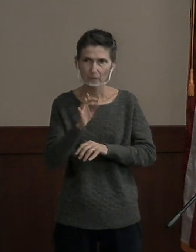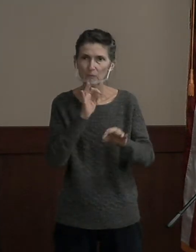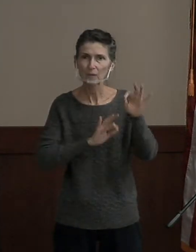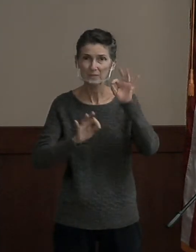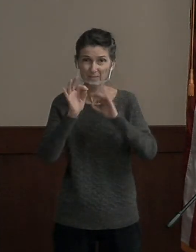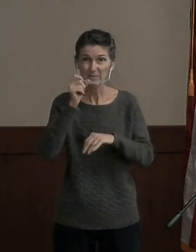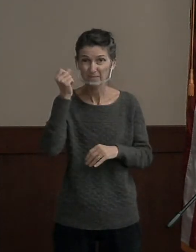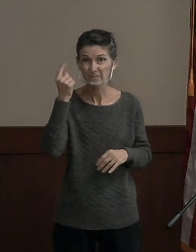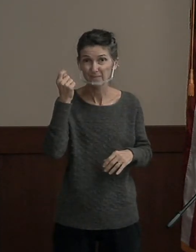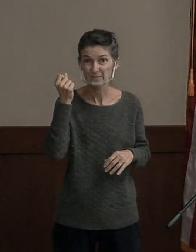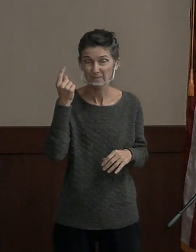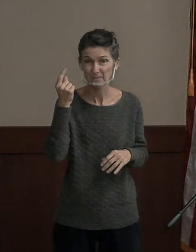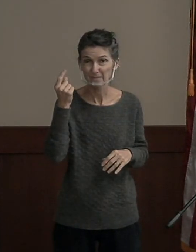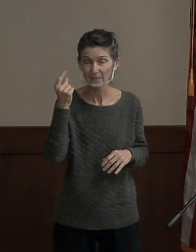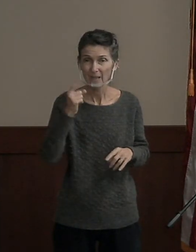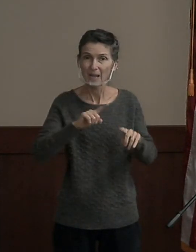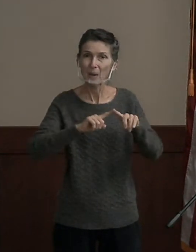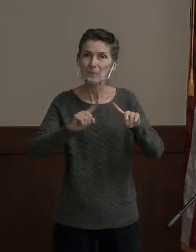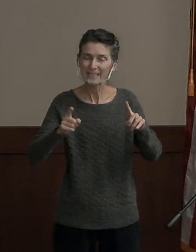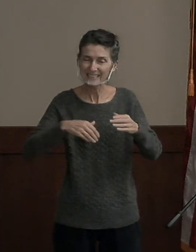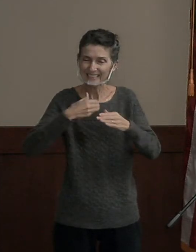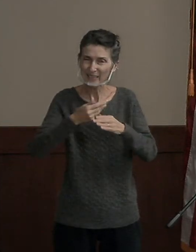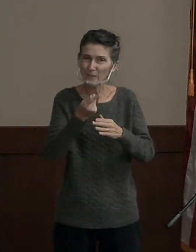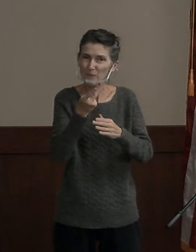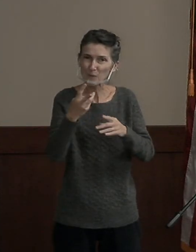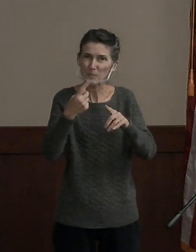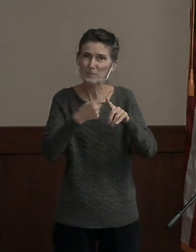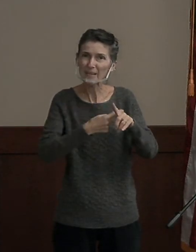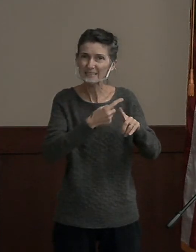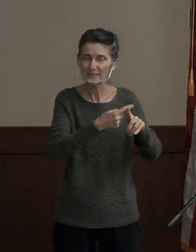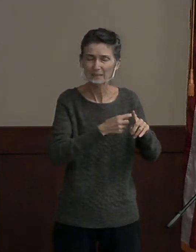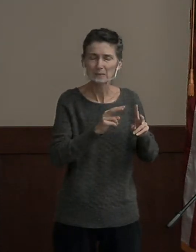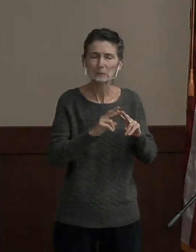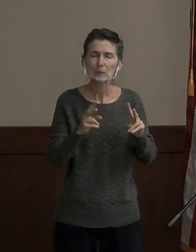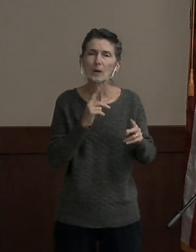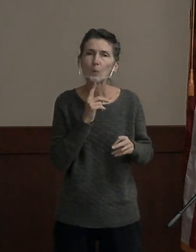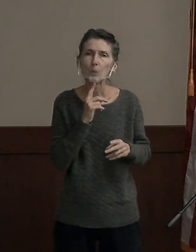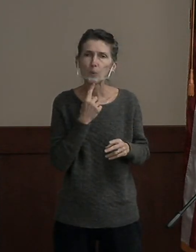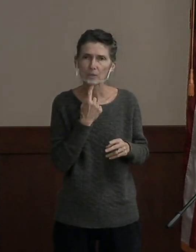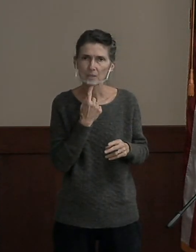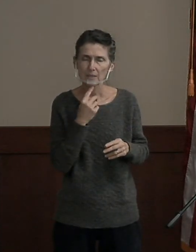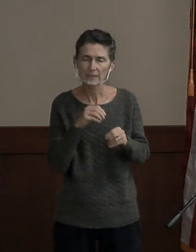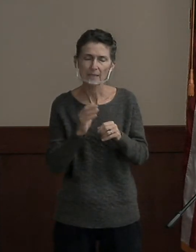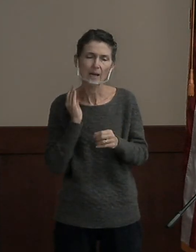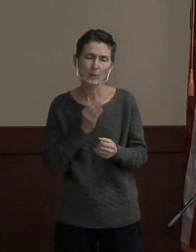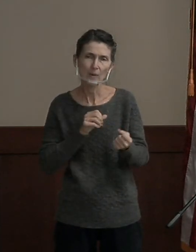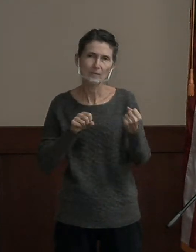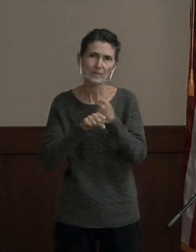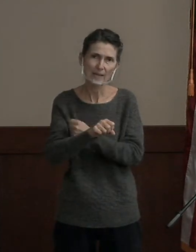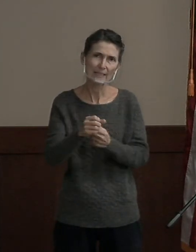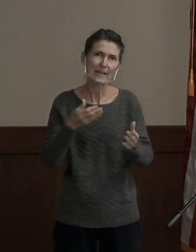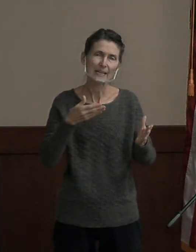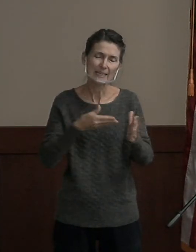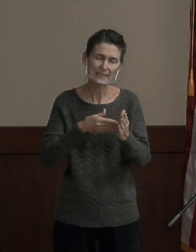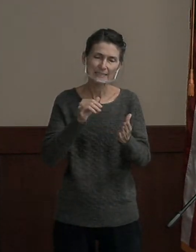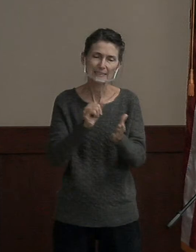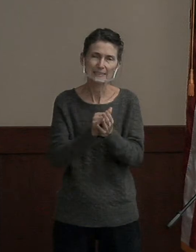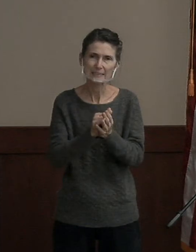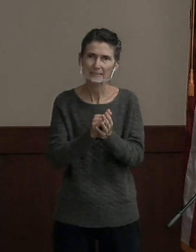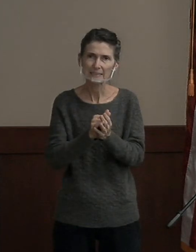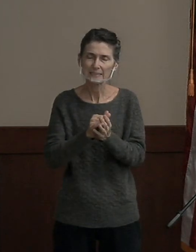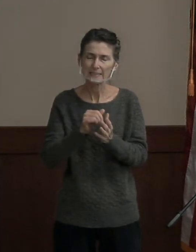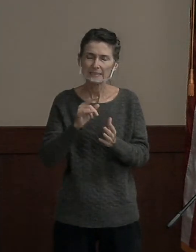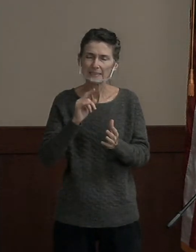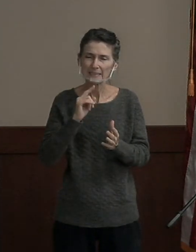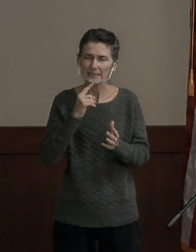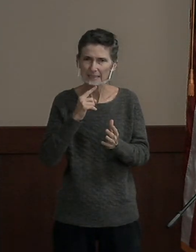is understandable, but the next few months are absolutely critical in our fight against this deadly virus. In